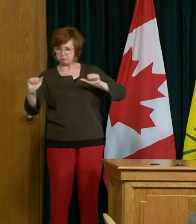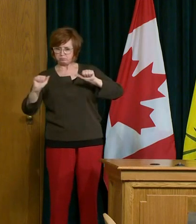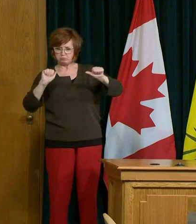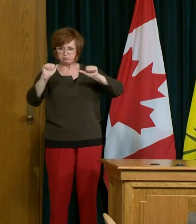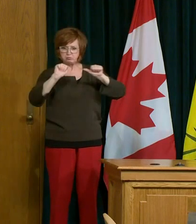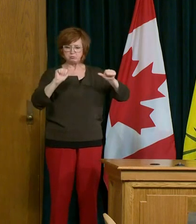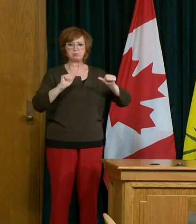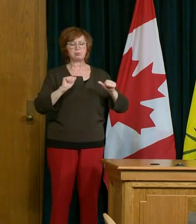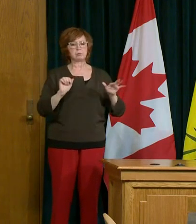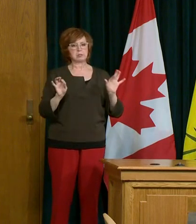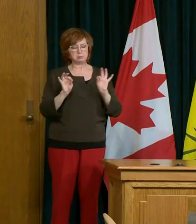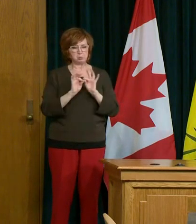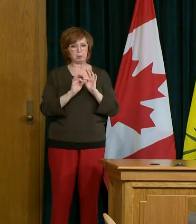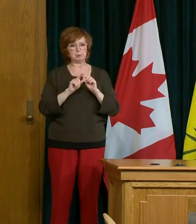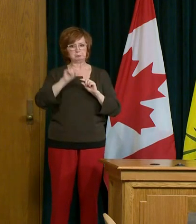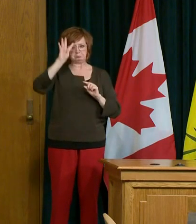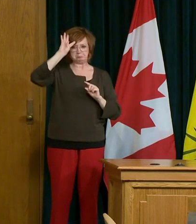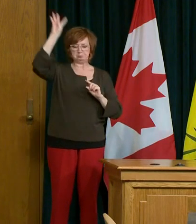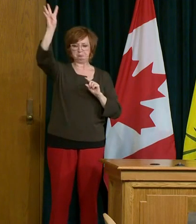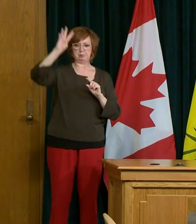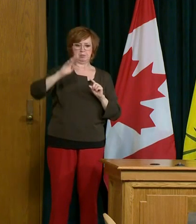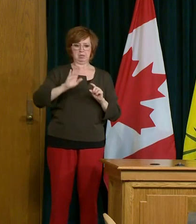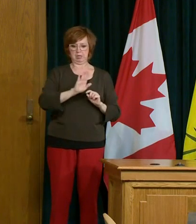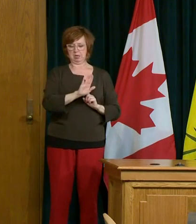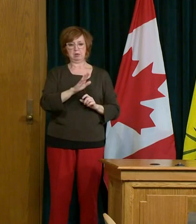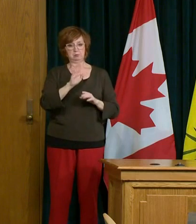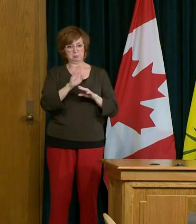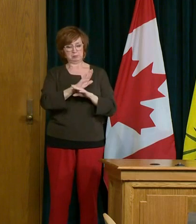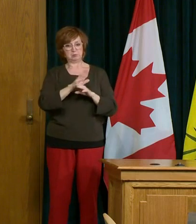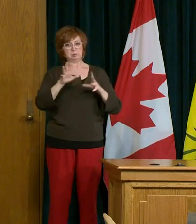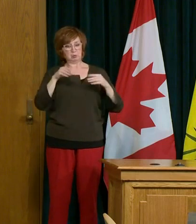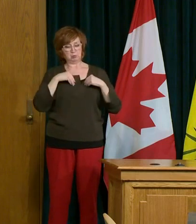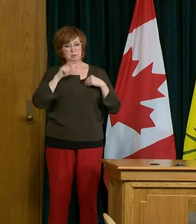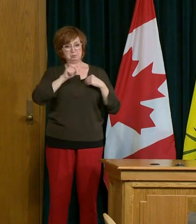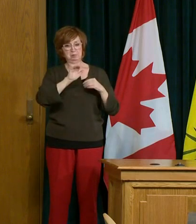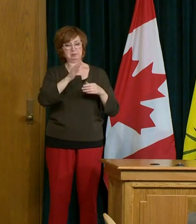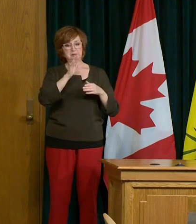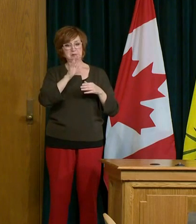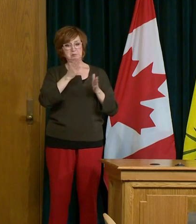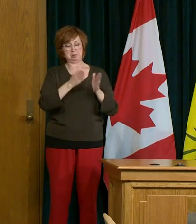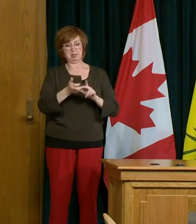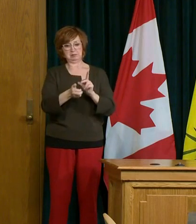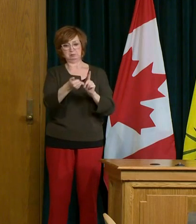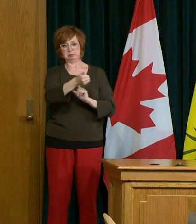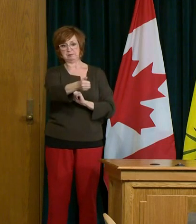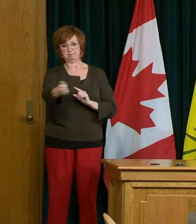leaders in developing, as we have seen in current essential workplaces, that